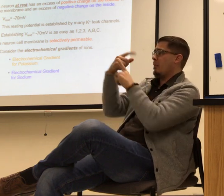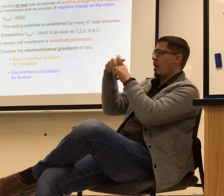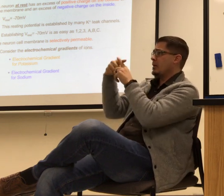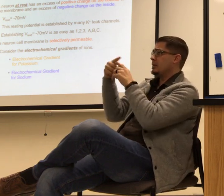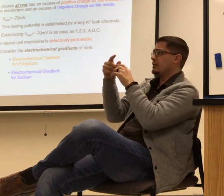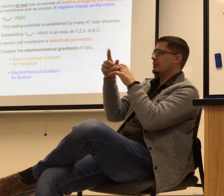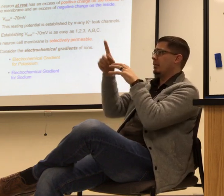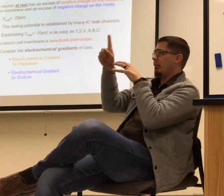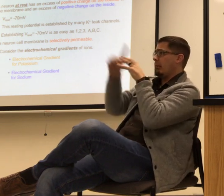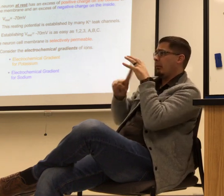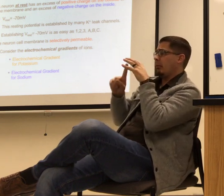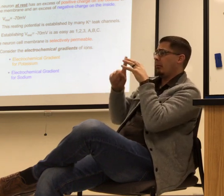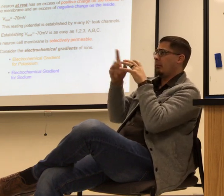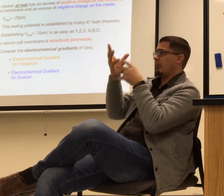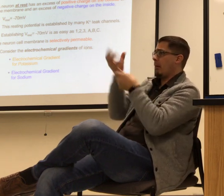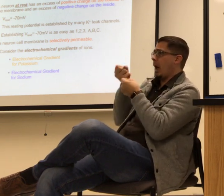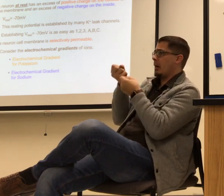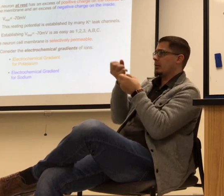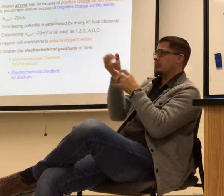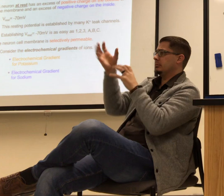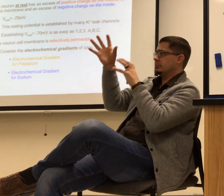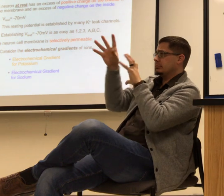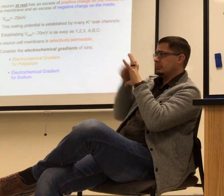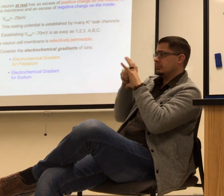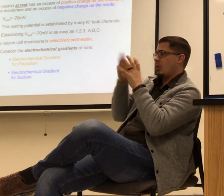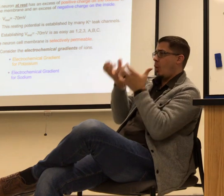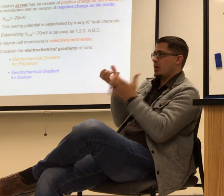positive potassium back in.